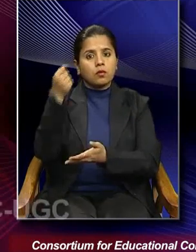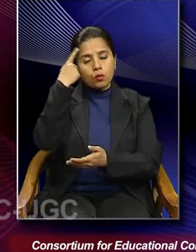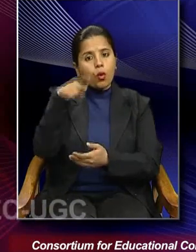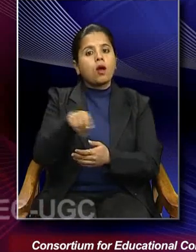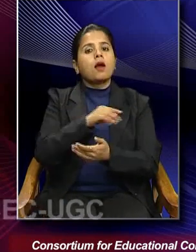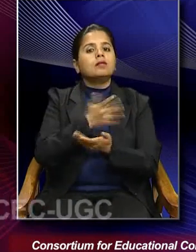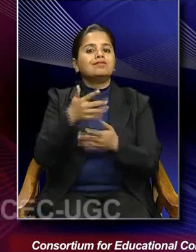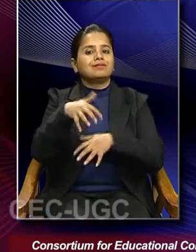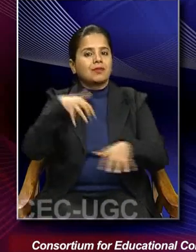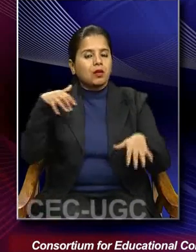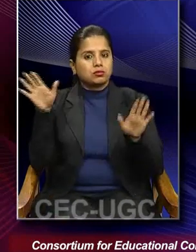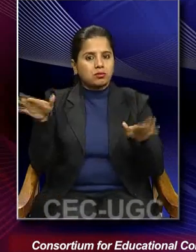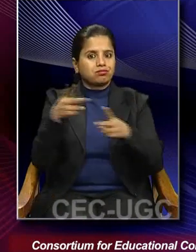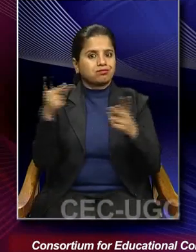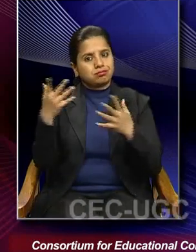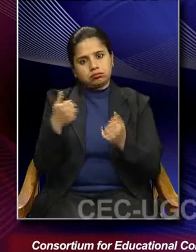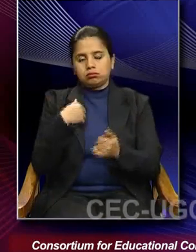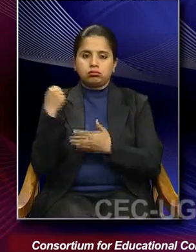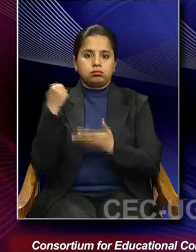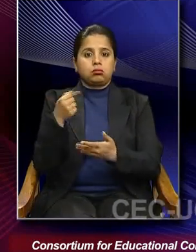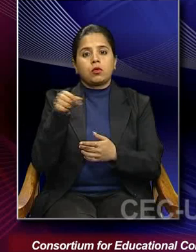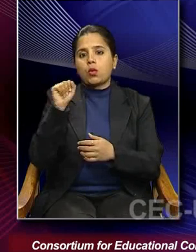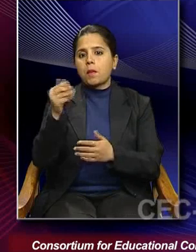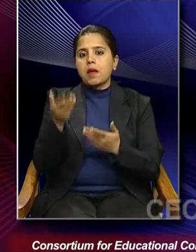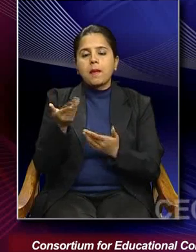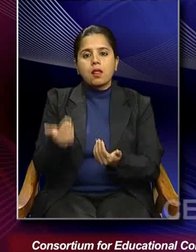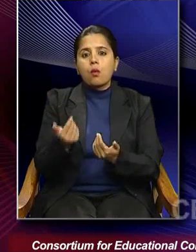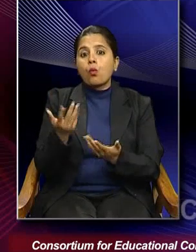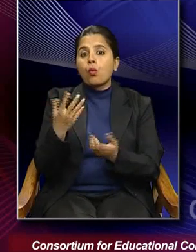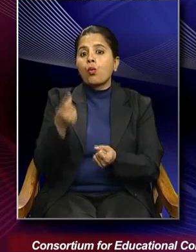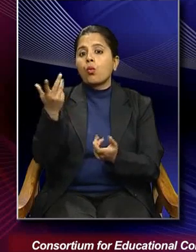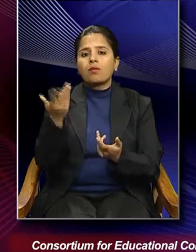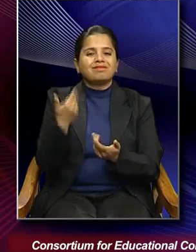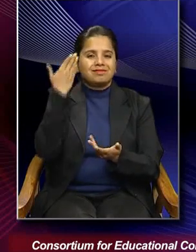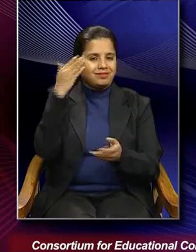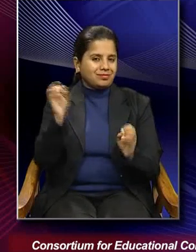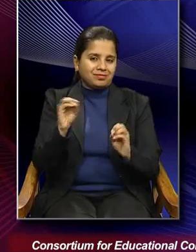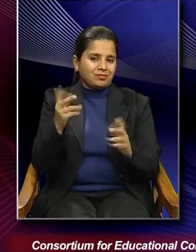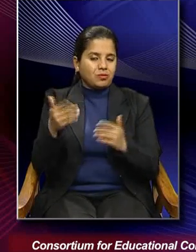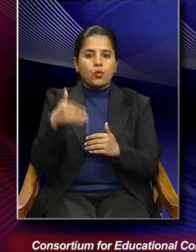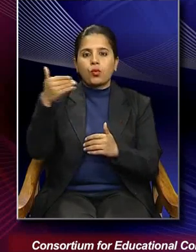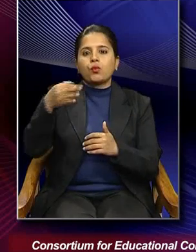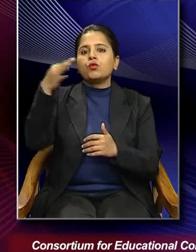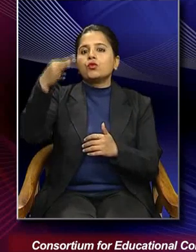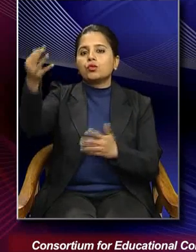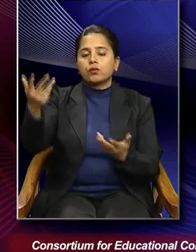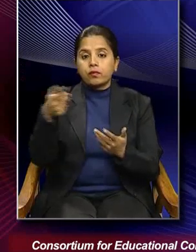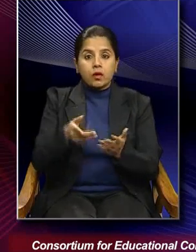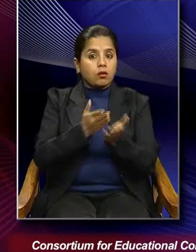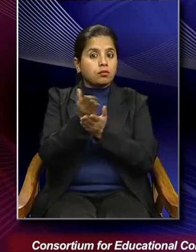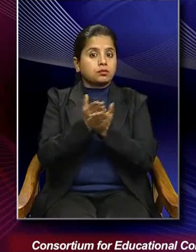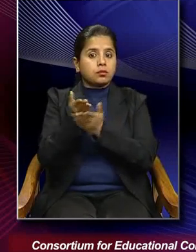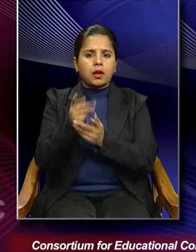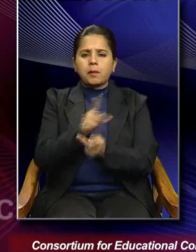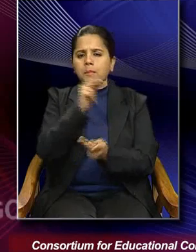habitat. Their preferences are unknown, unfortunately, and the method are